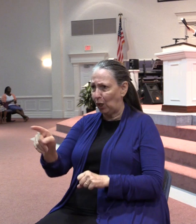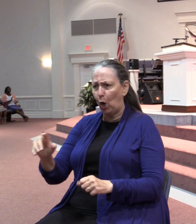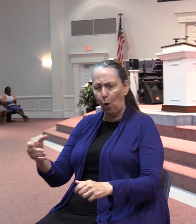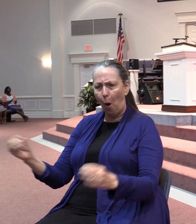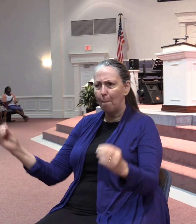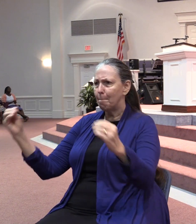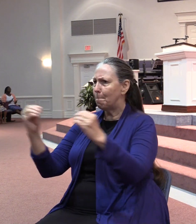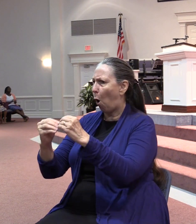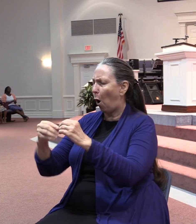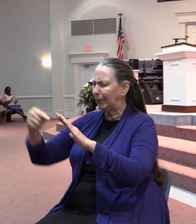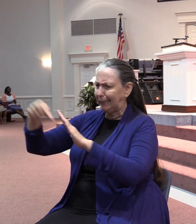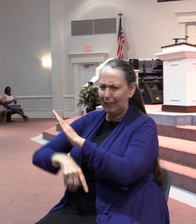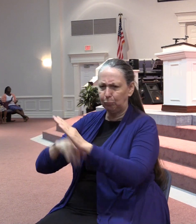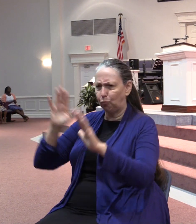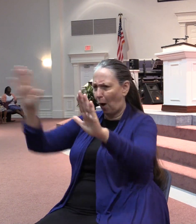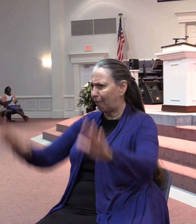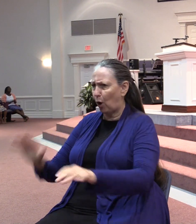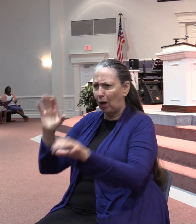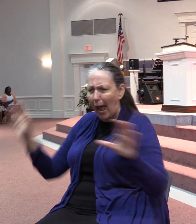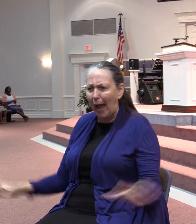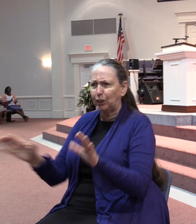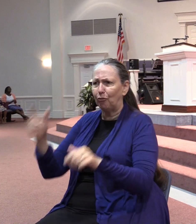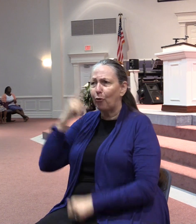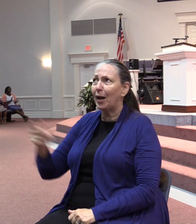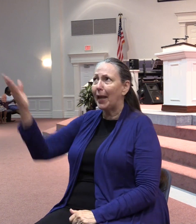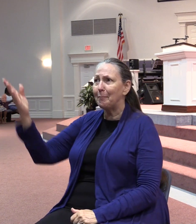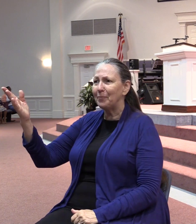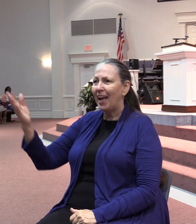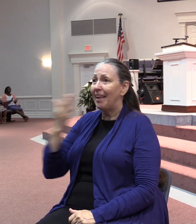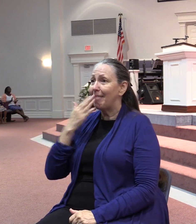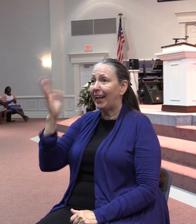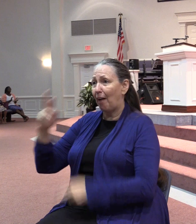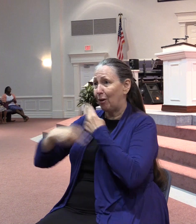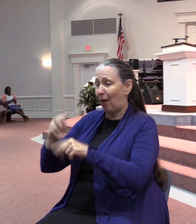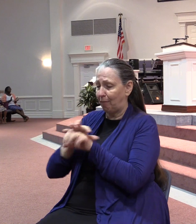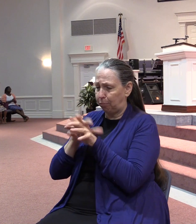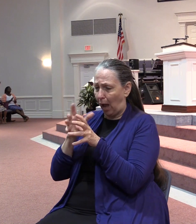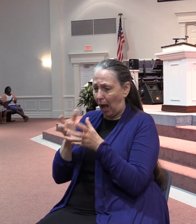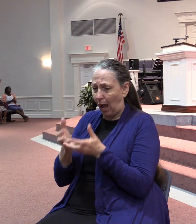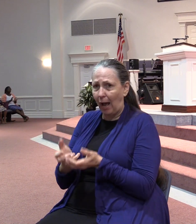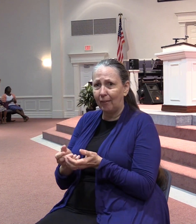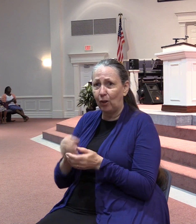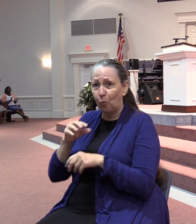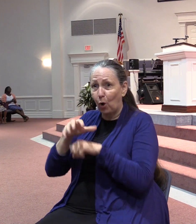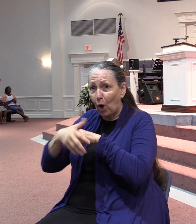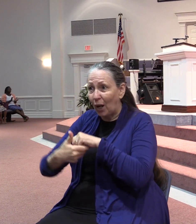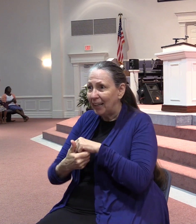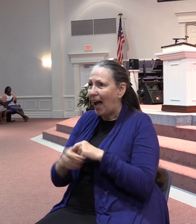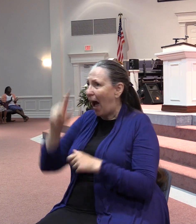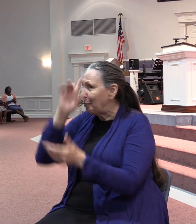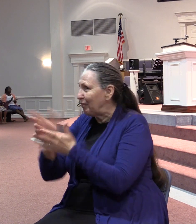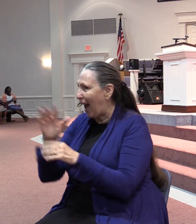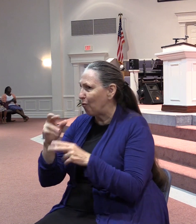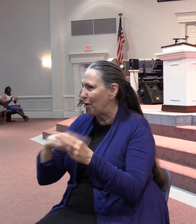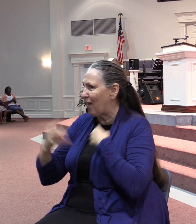do. I'm thankful for the revival we're having around the world, but I believe God wants to give that